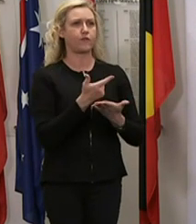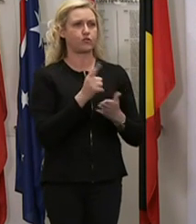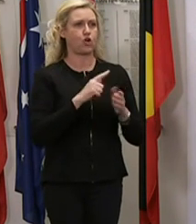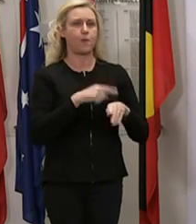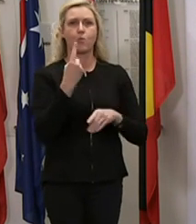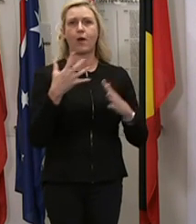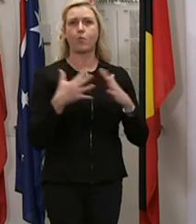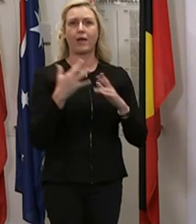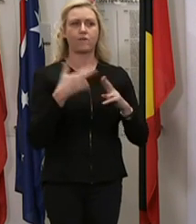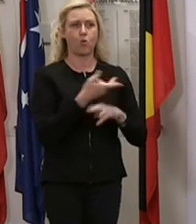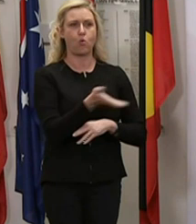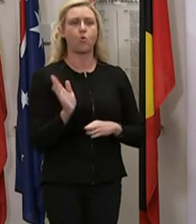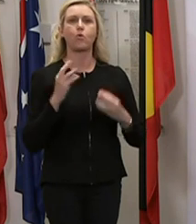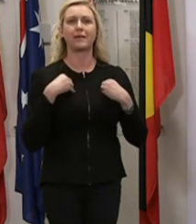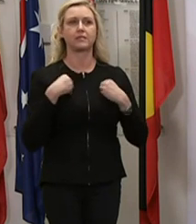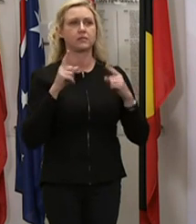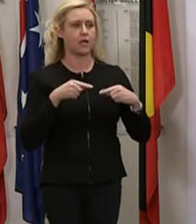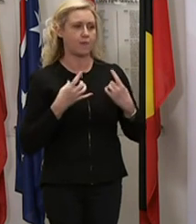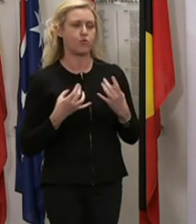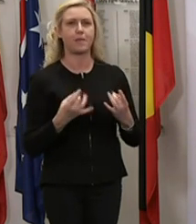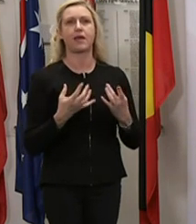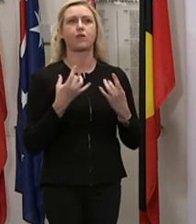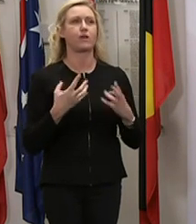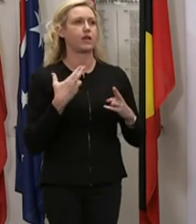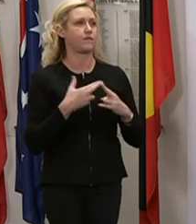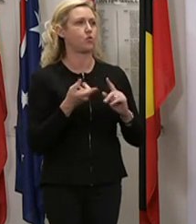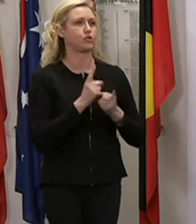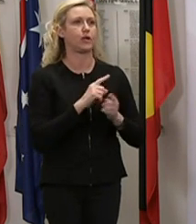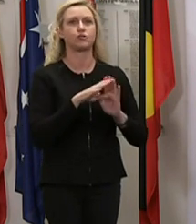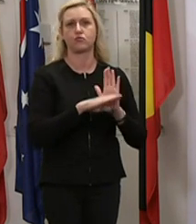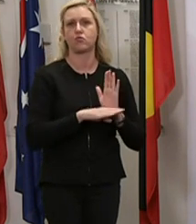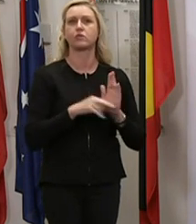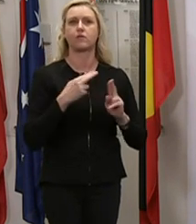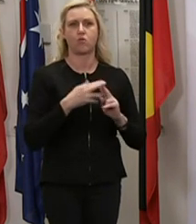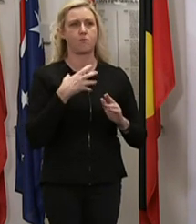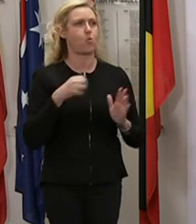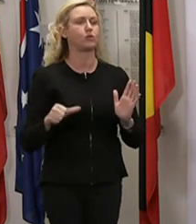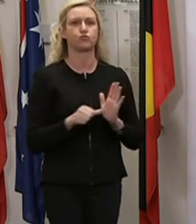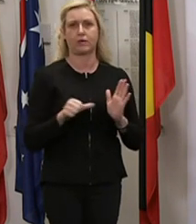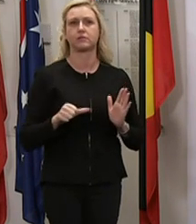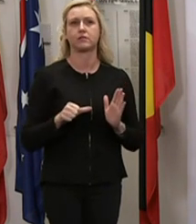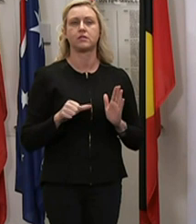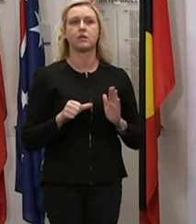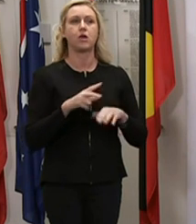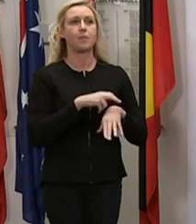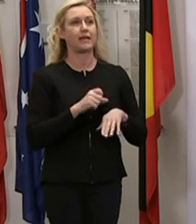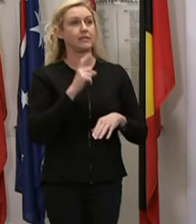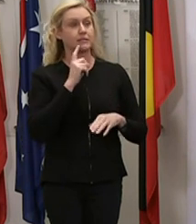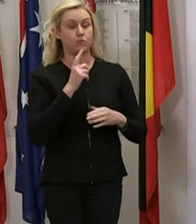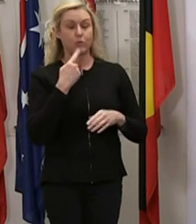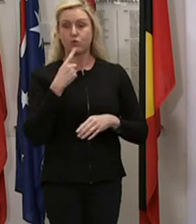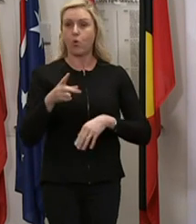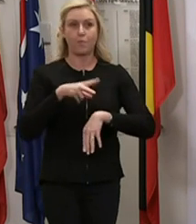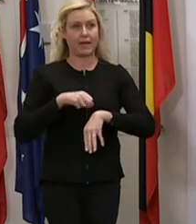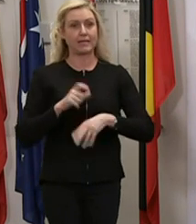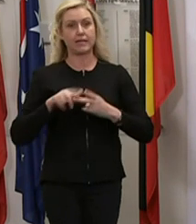My conversations with the Police Commissioner and with the regulators is please make sure you throw the book at anybody not doing the